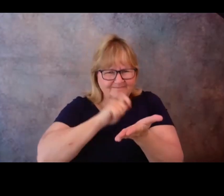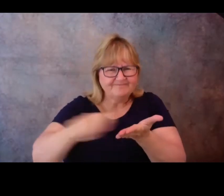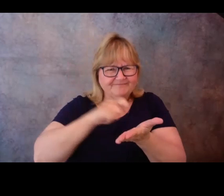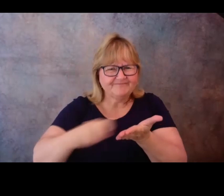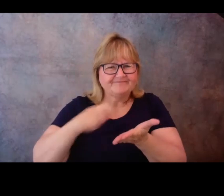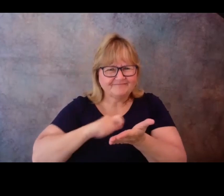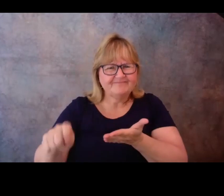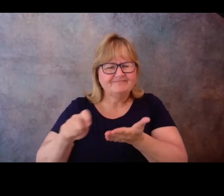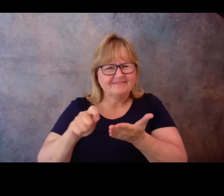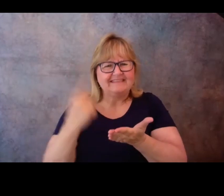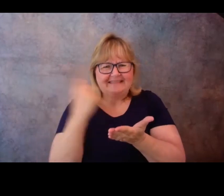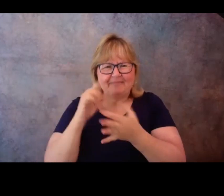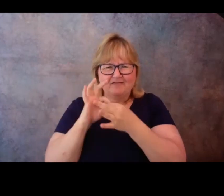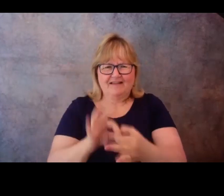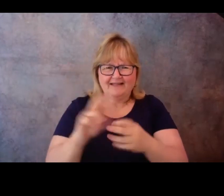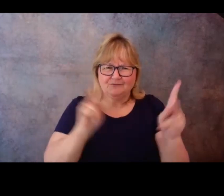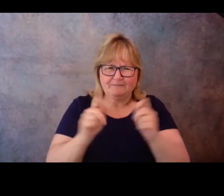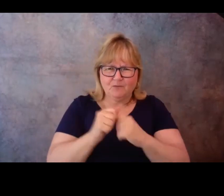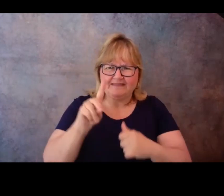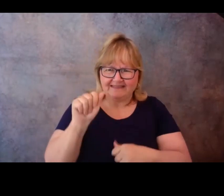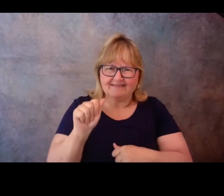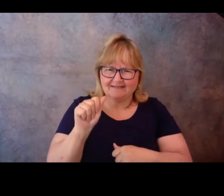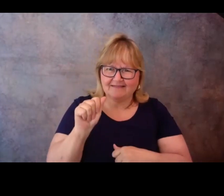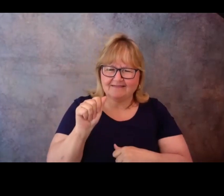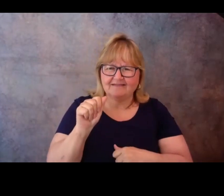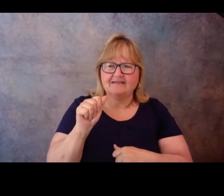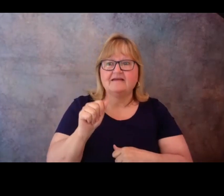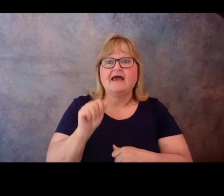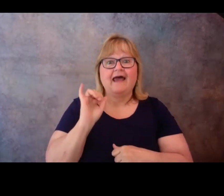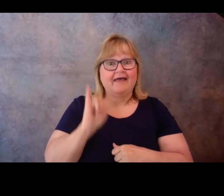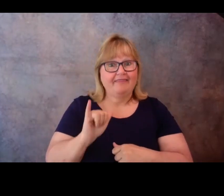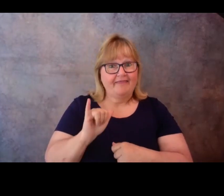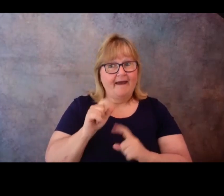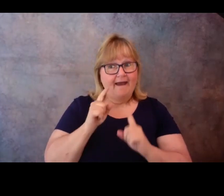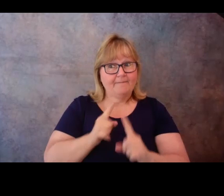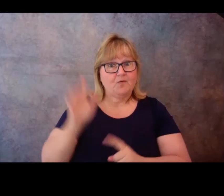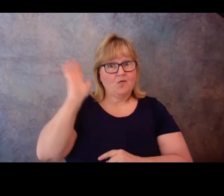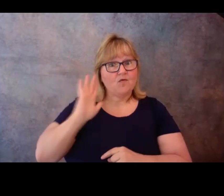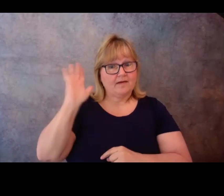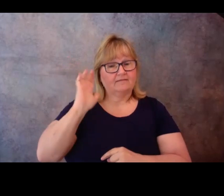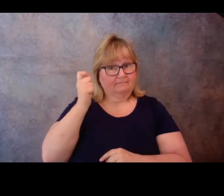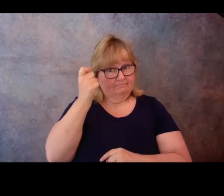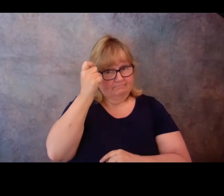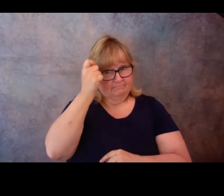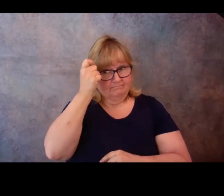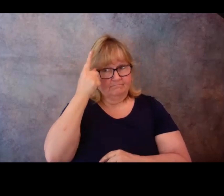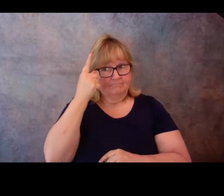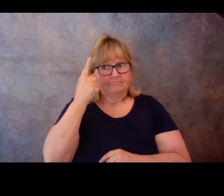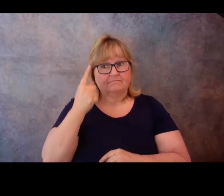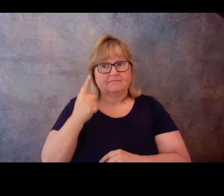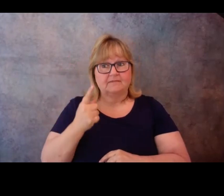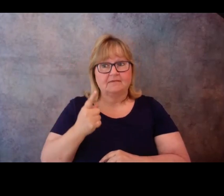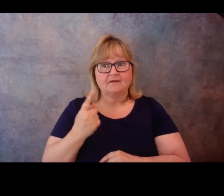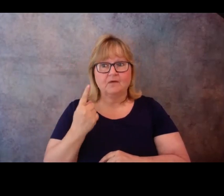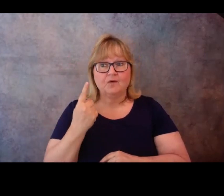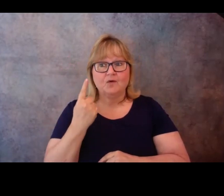of persons with disabilities? At that point in time, you may be interested to know, only one